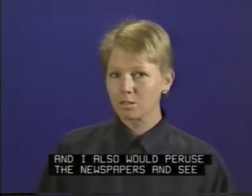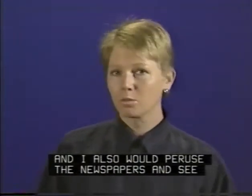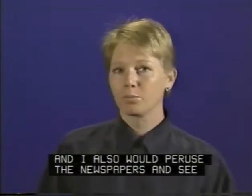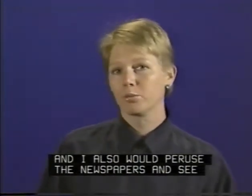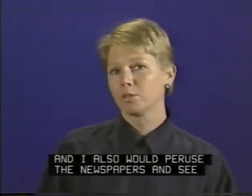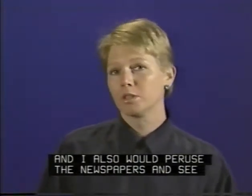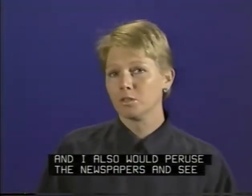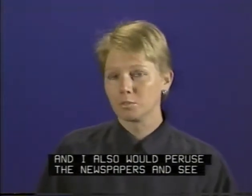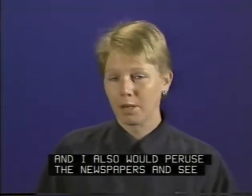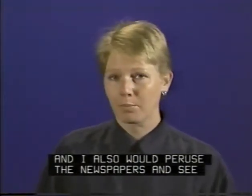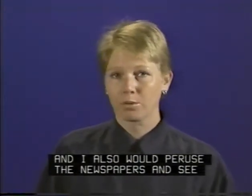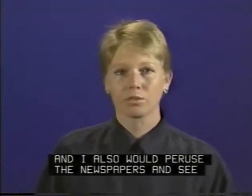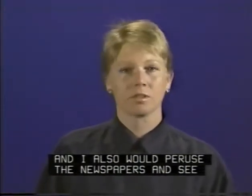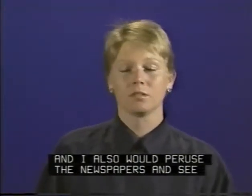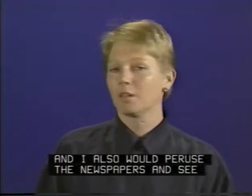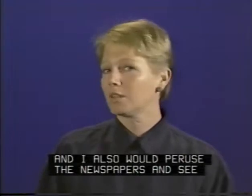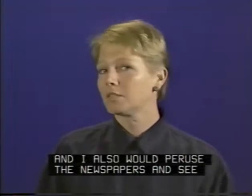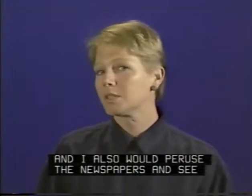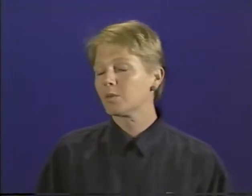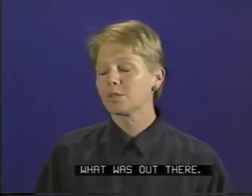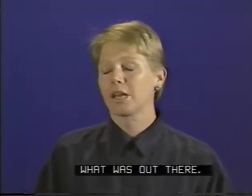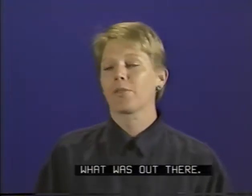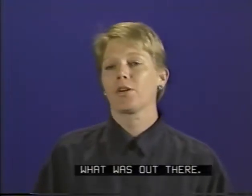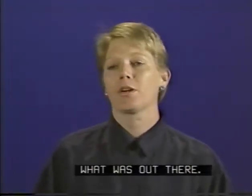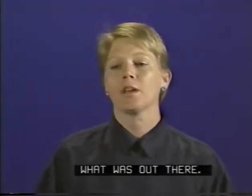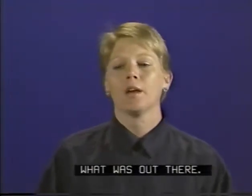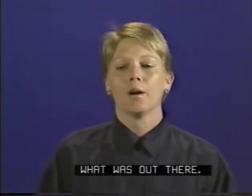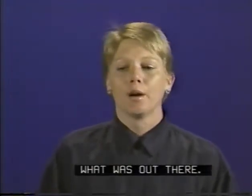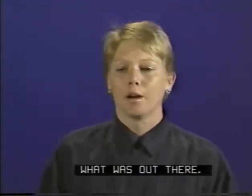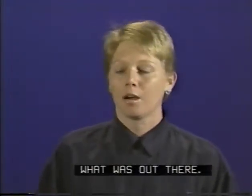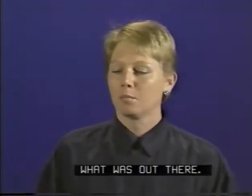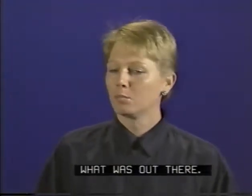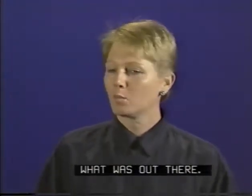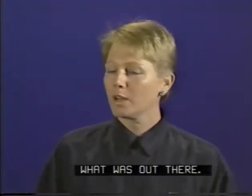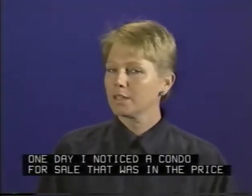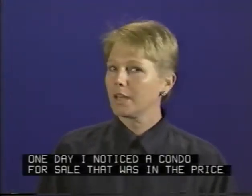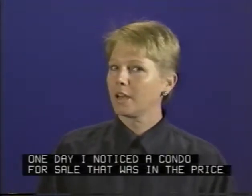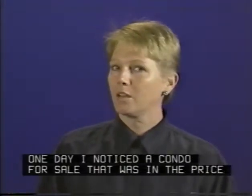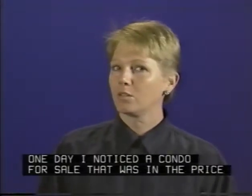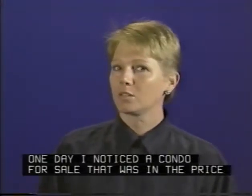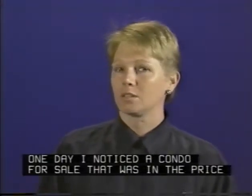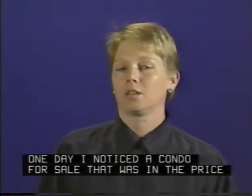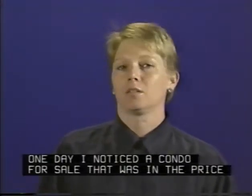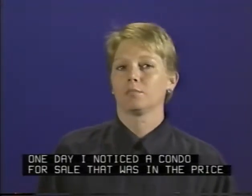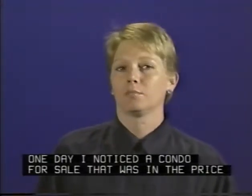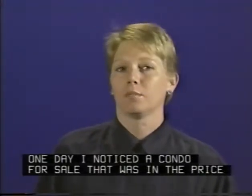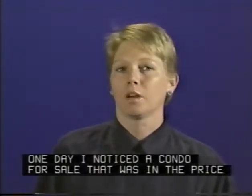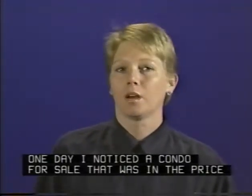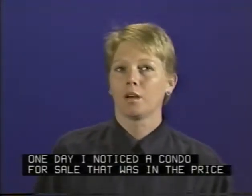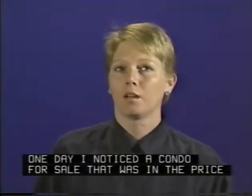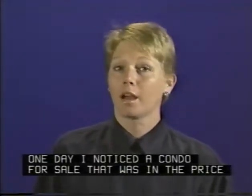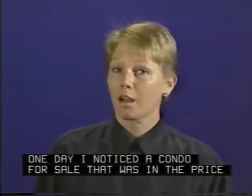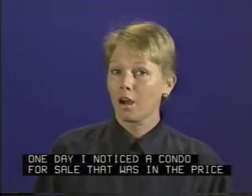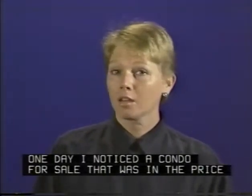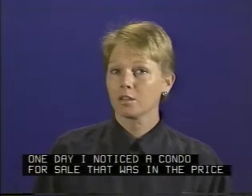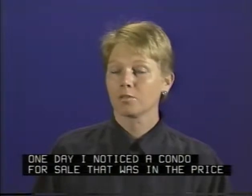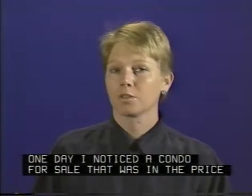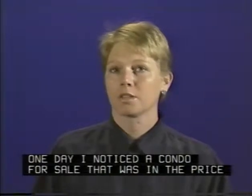would peruse the newspapers and see what was out there. And one day I noticed a condo for